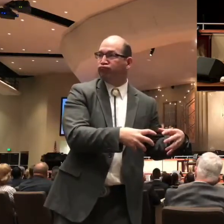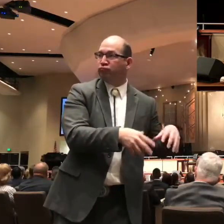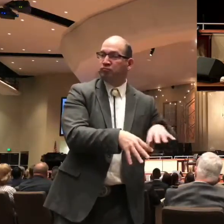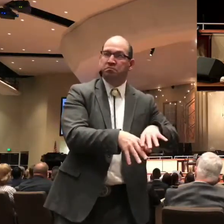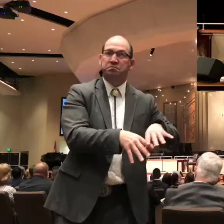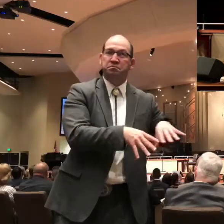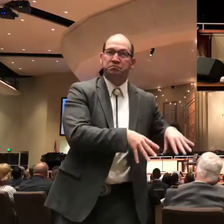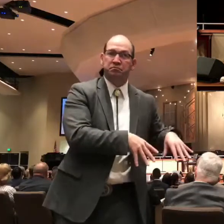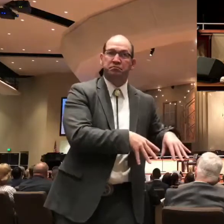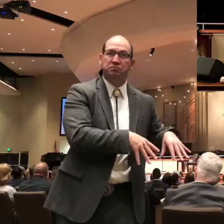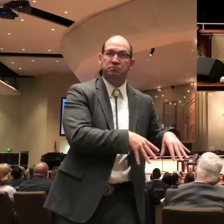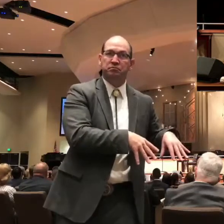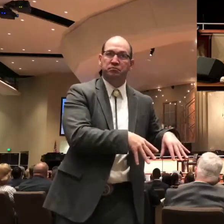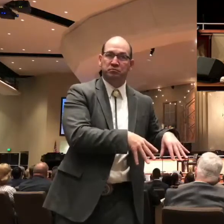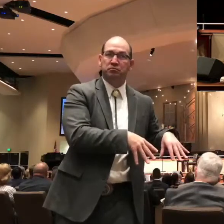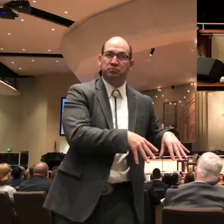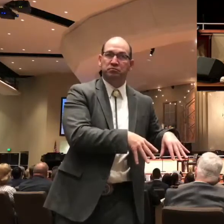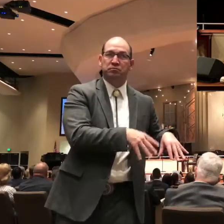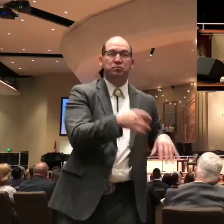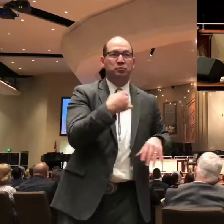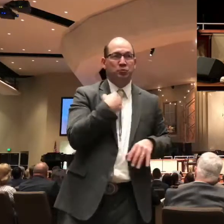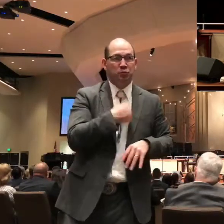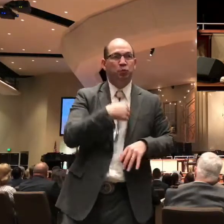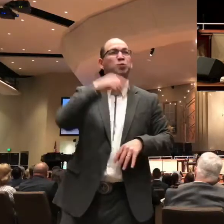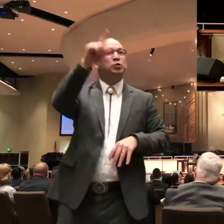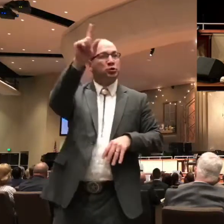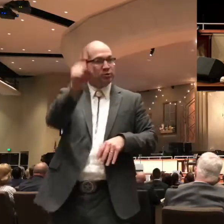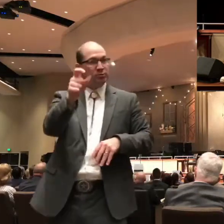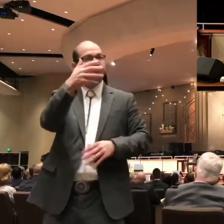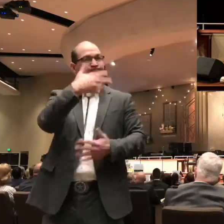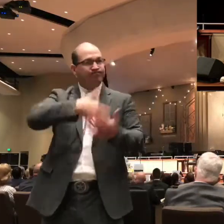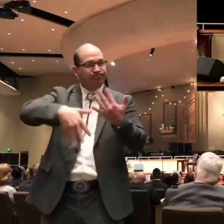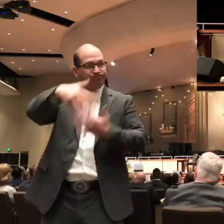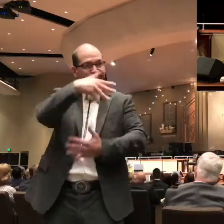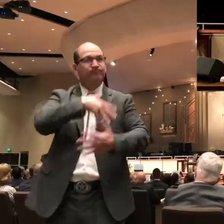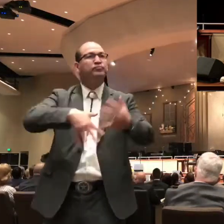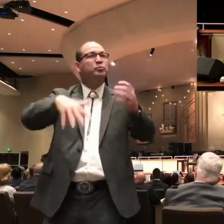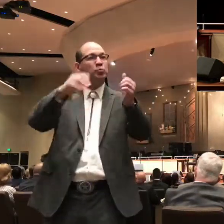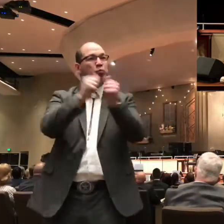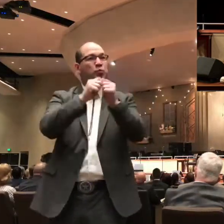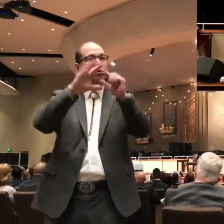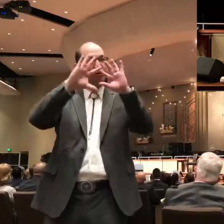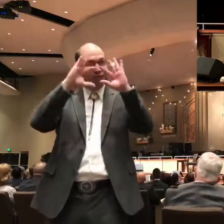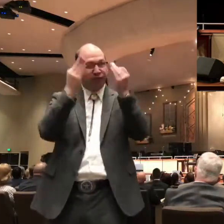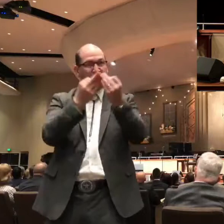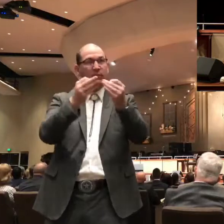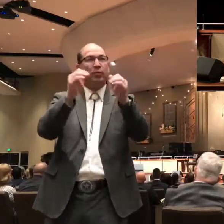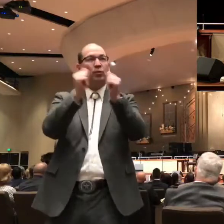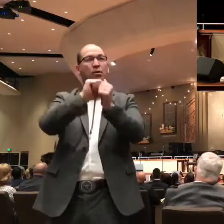Christmas? Absolutely yes. Go shine like a light for Jesus Christ there.